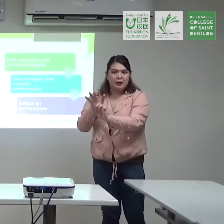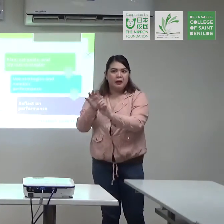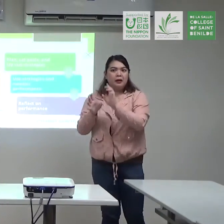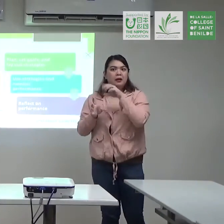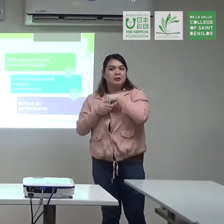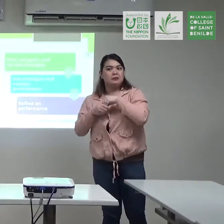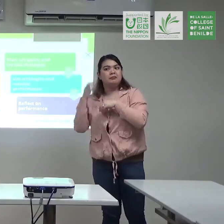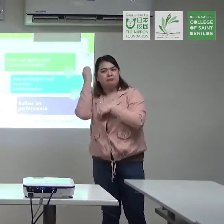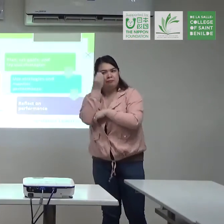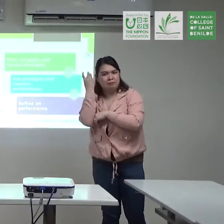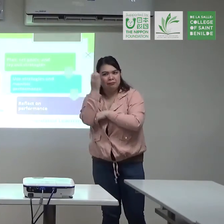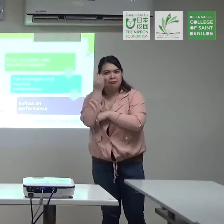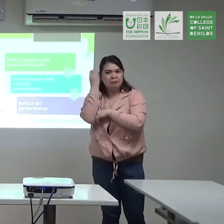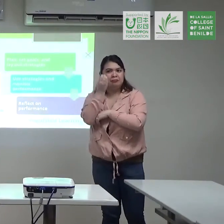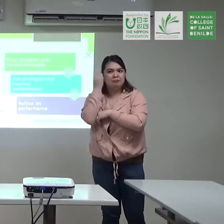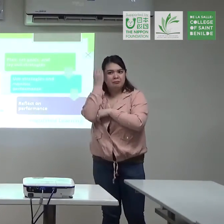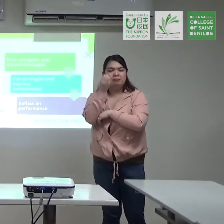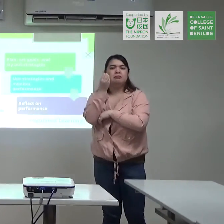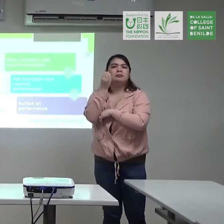have a